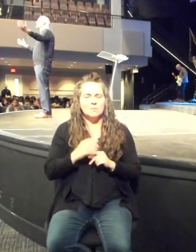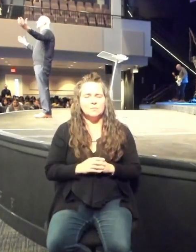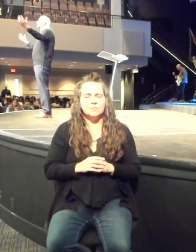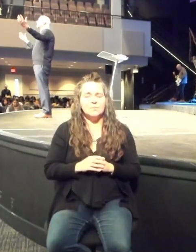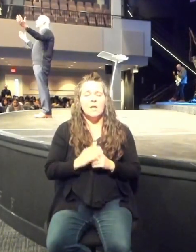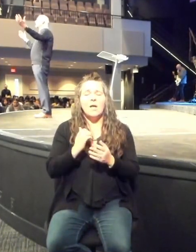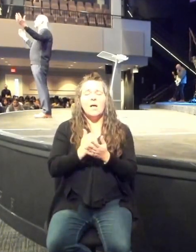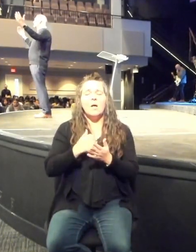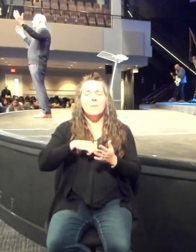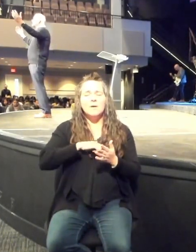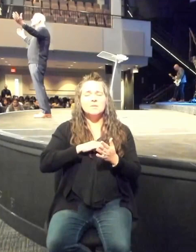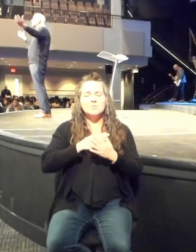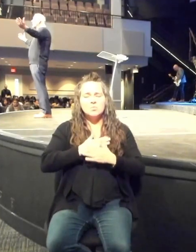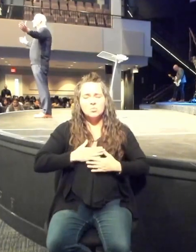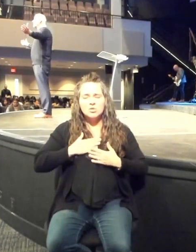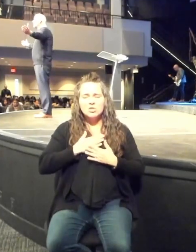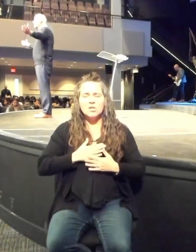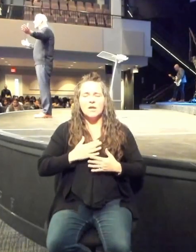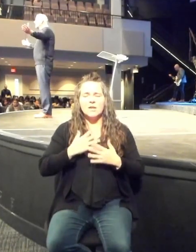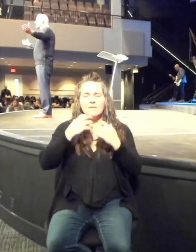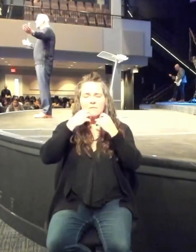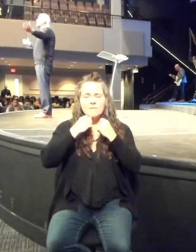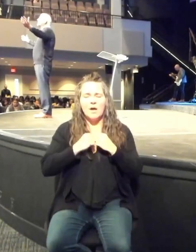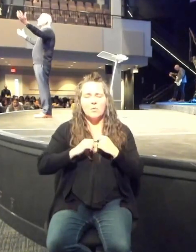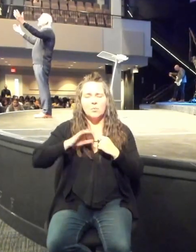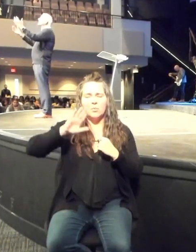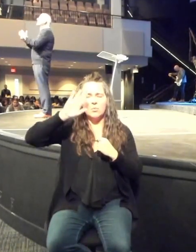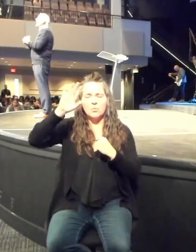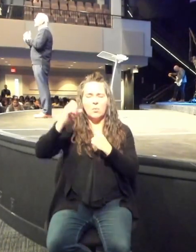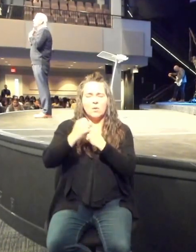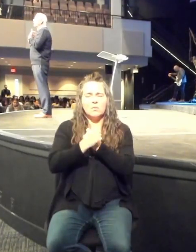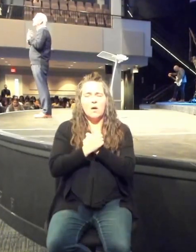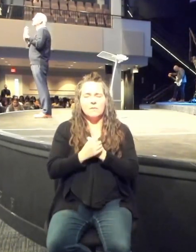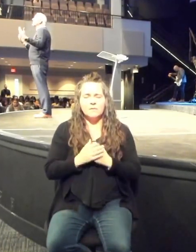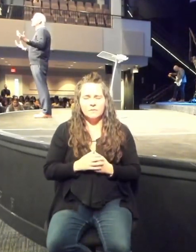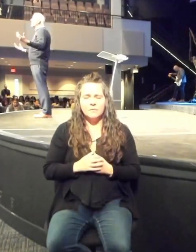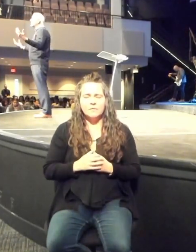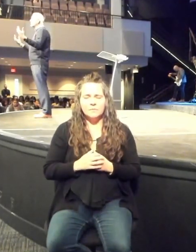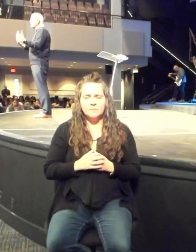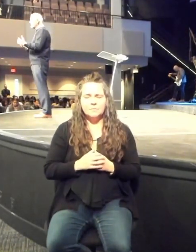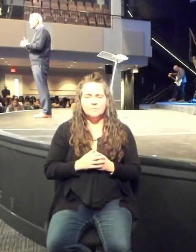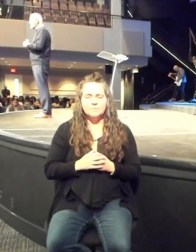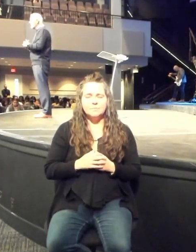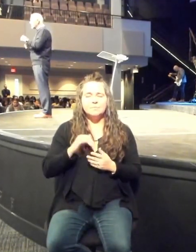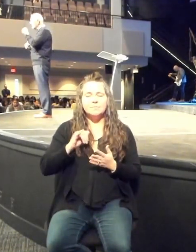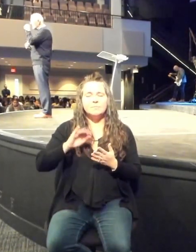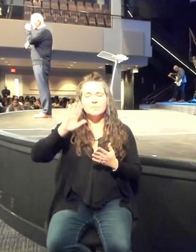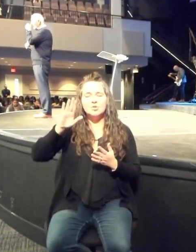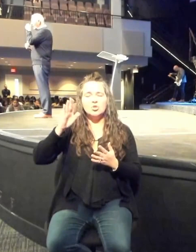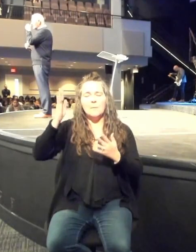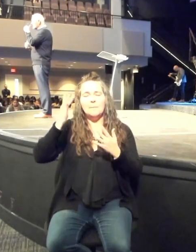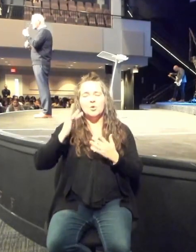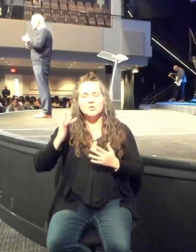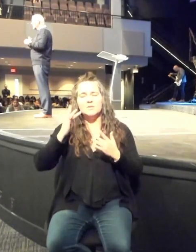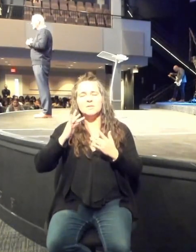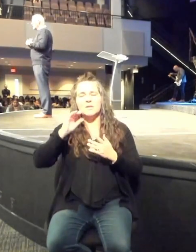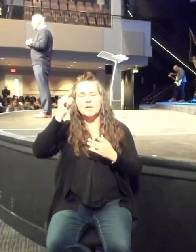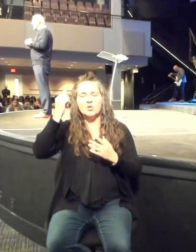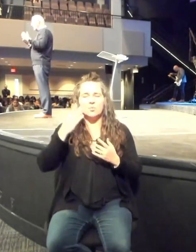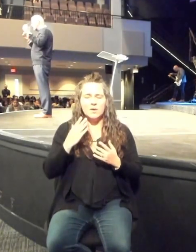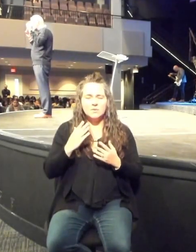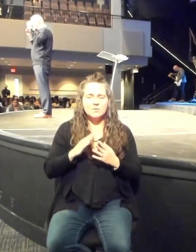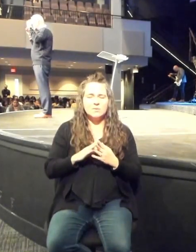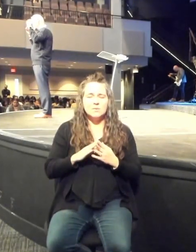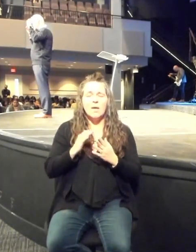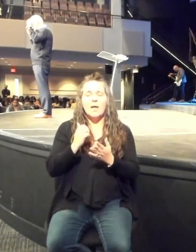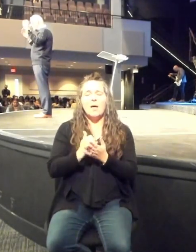value your tremendous love that you receive us back, the mercy and grace that you extend to us. And then, Lord, help us.